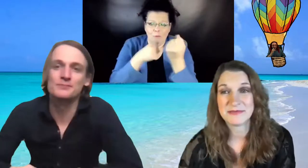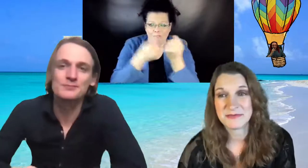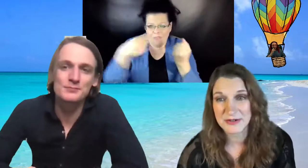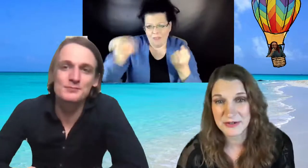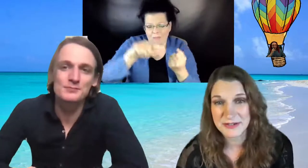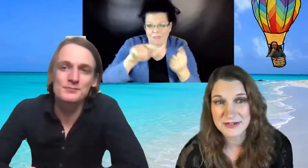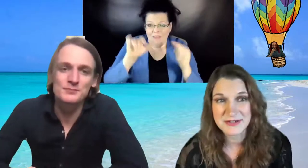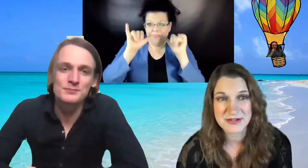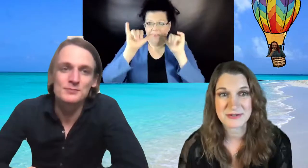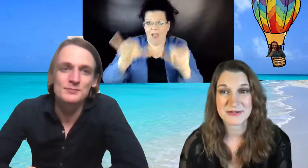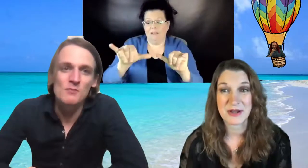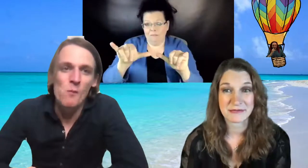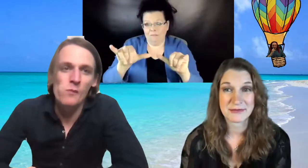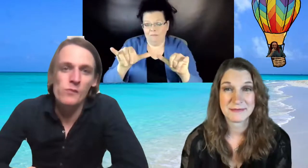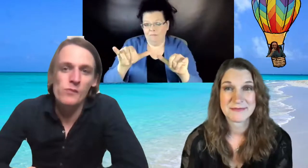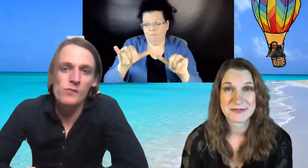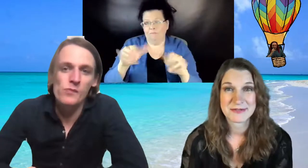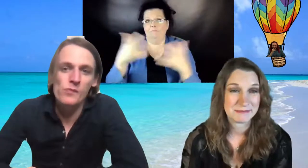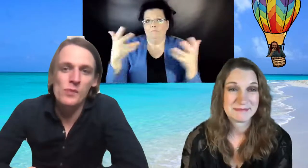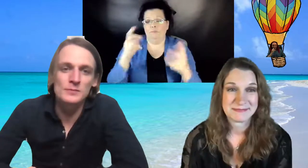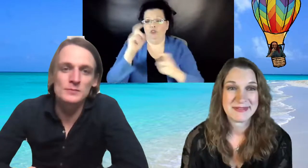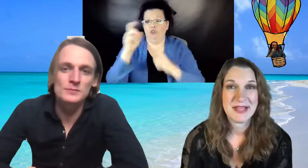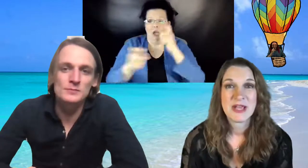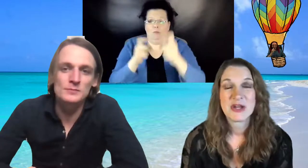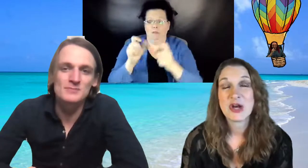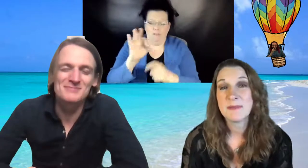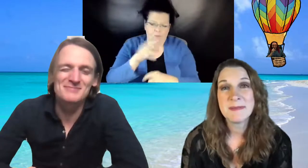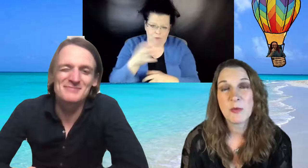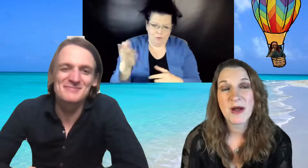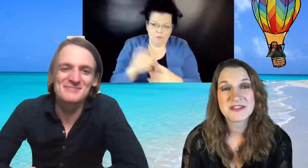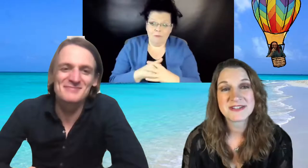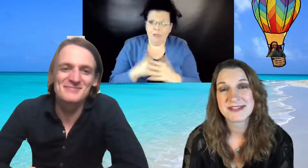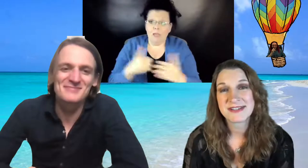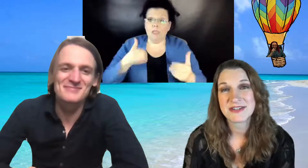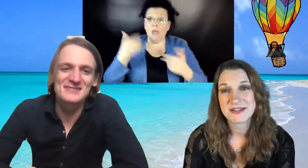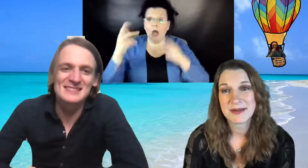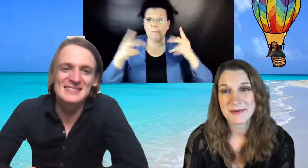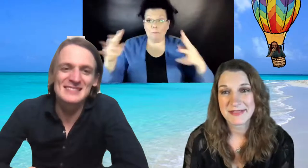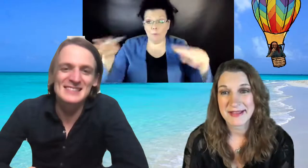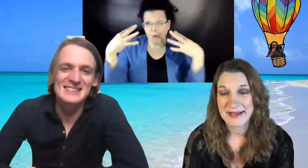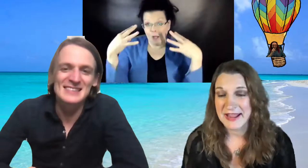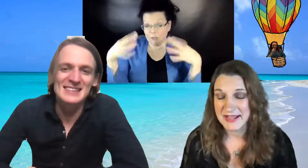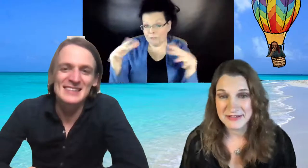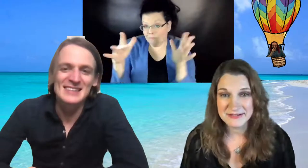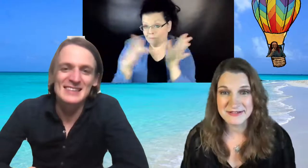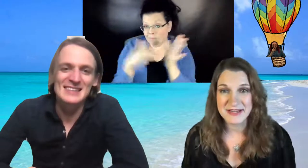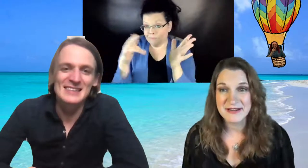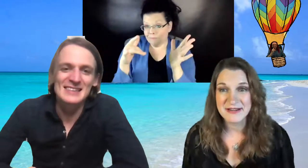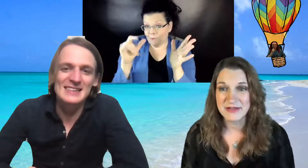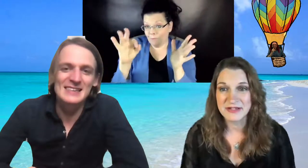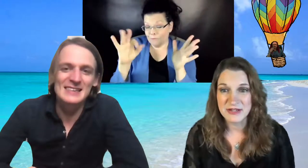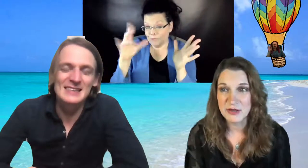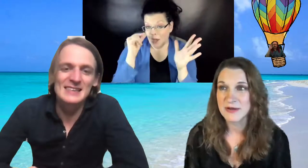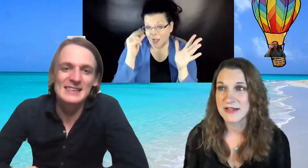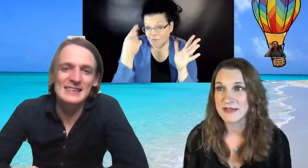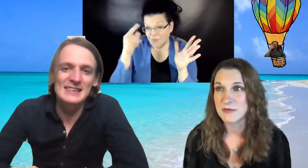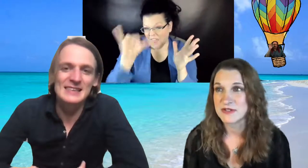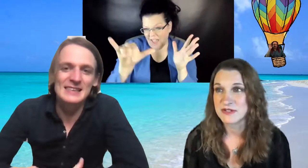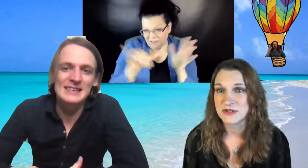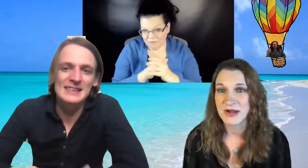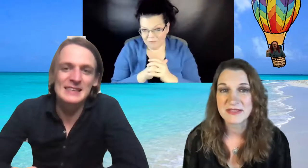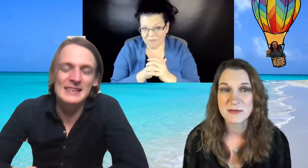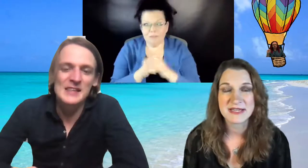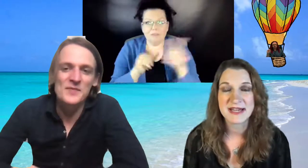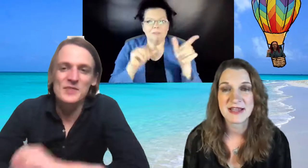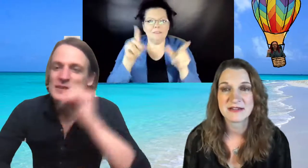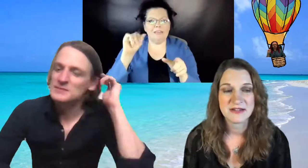that's a very generous offer. So young people watching, take John up on that. And David, you know what I think we should